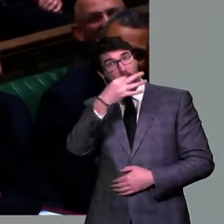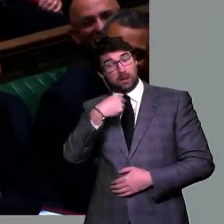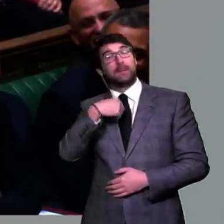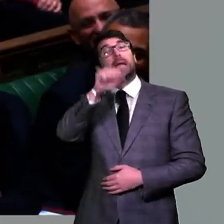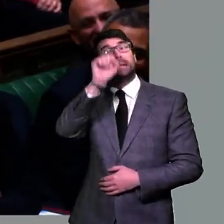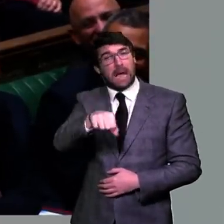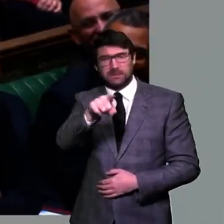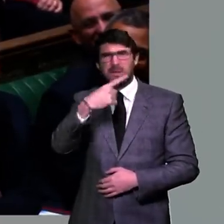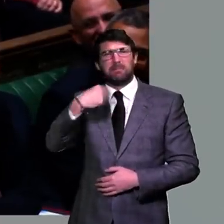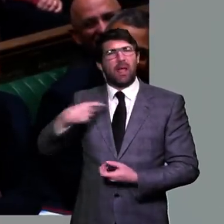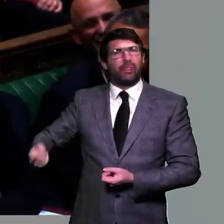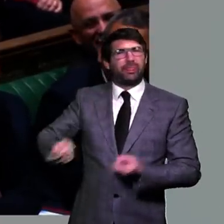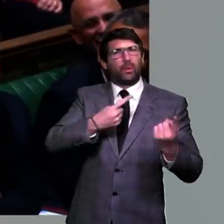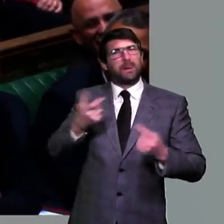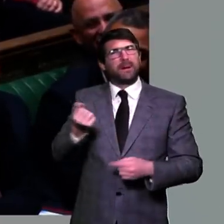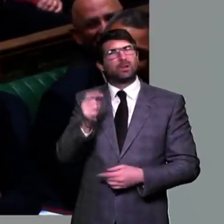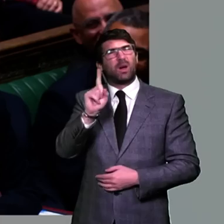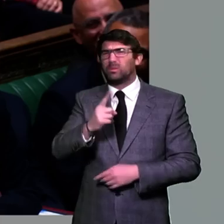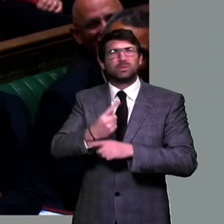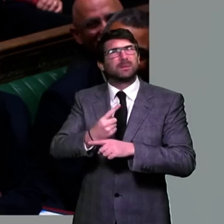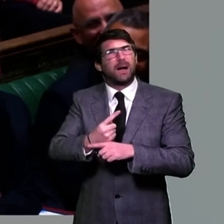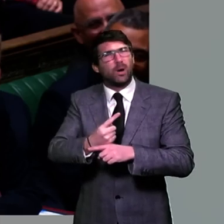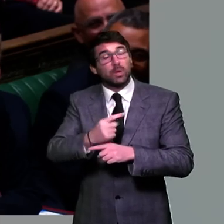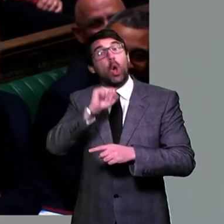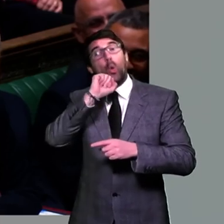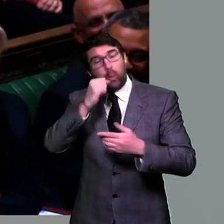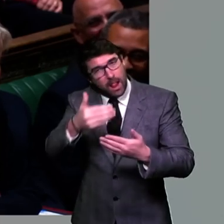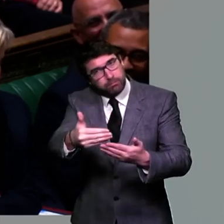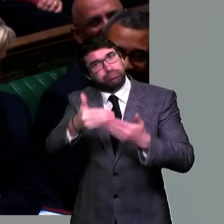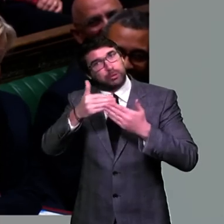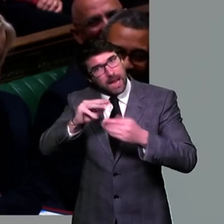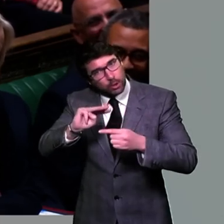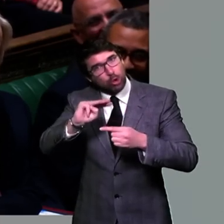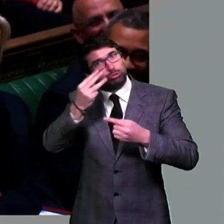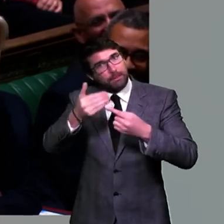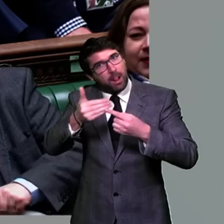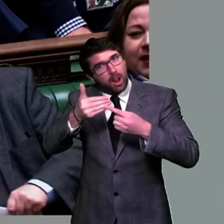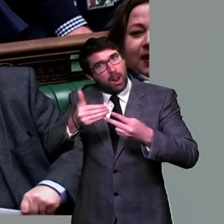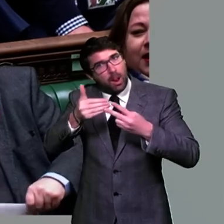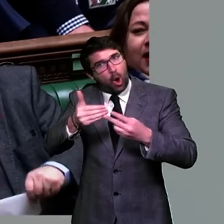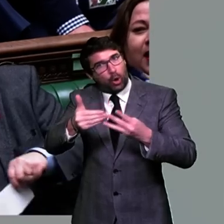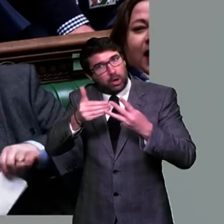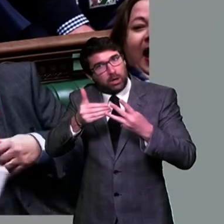been clear we are protecting the triple lock on pensions.